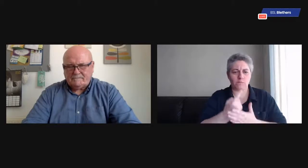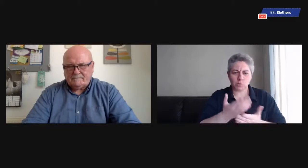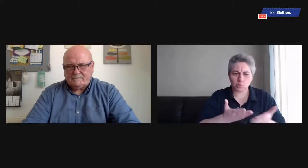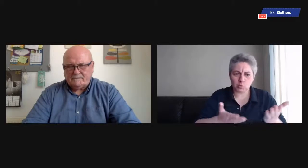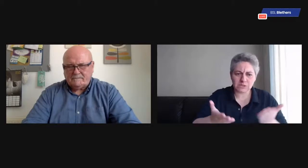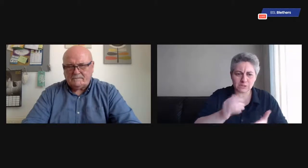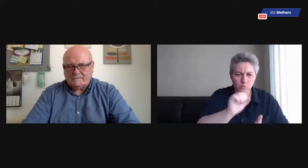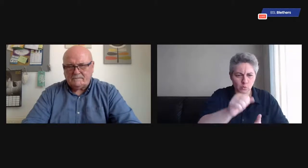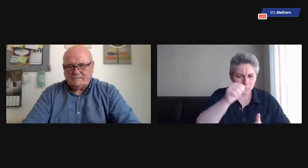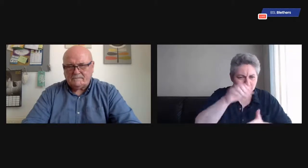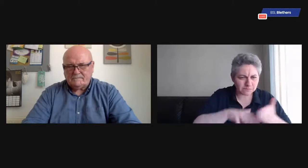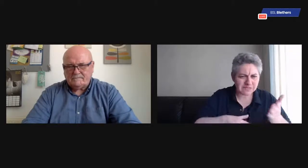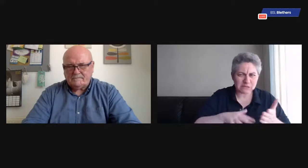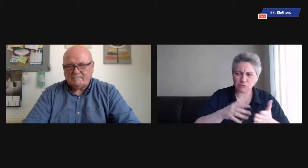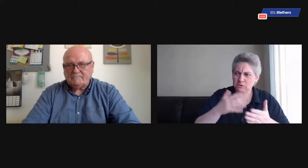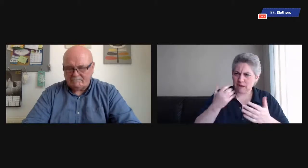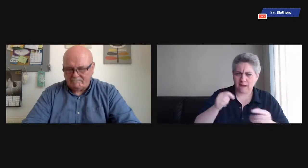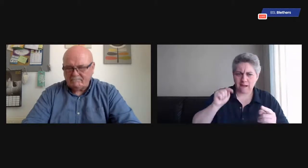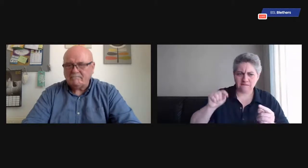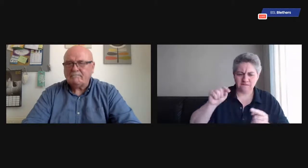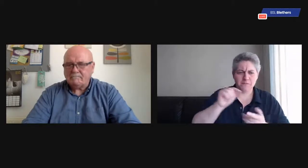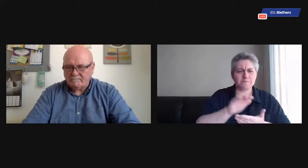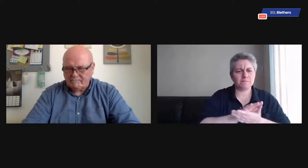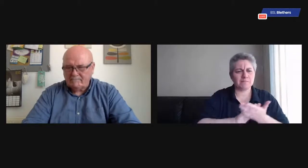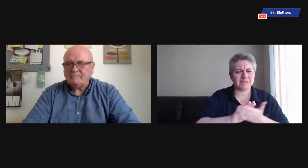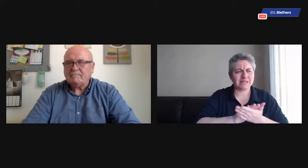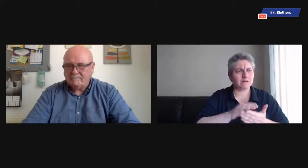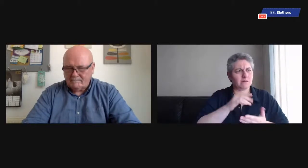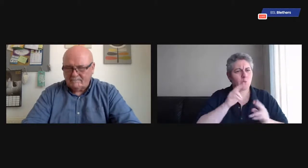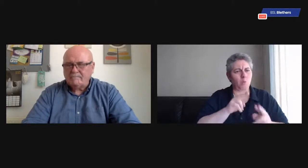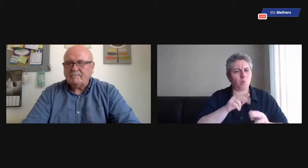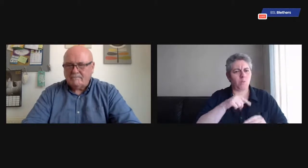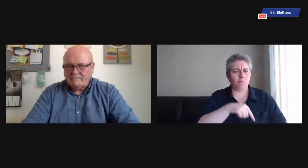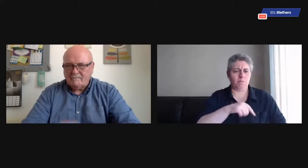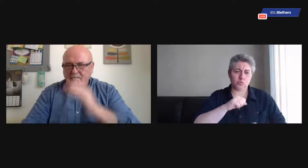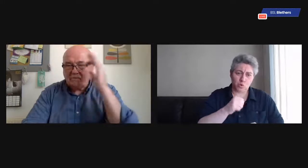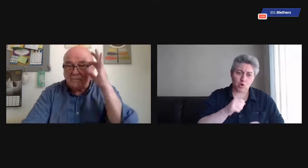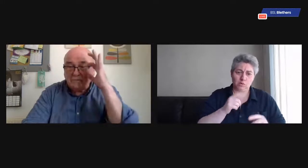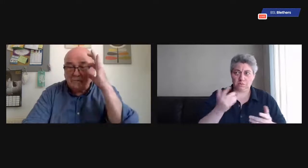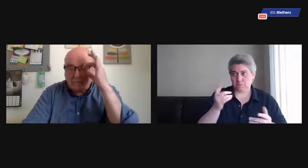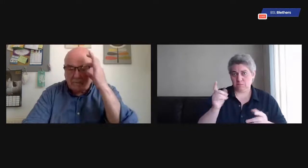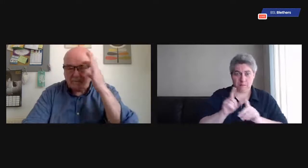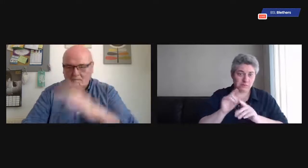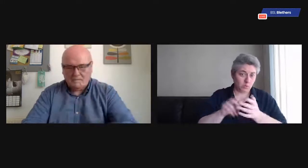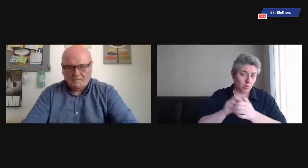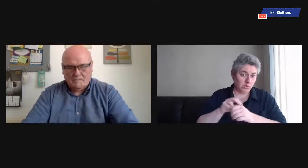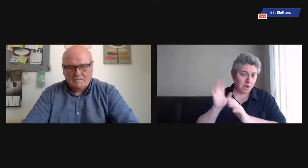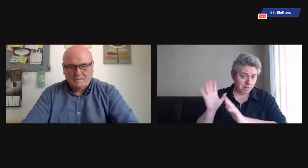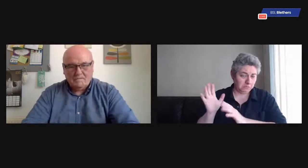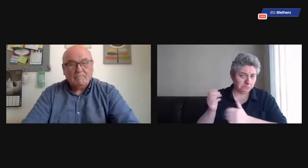of understanding or lack of accuracy. So I'm sure there's people out there that have had that experience. So